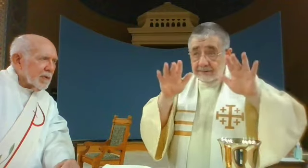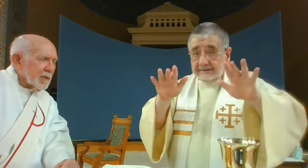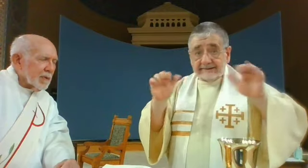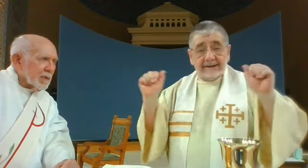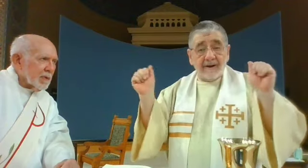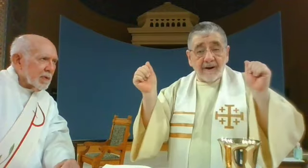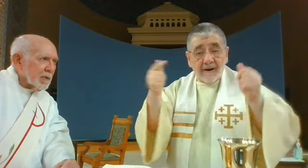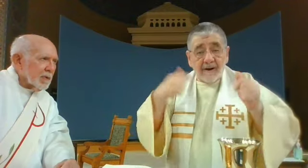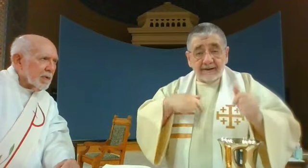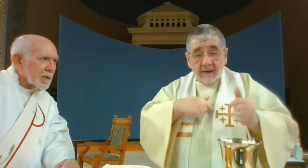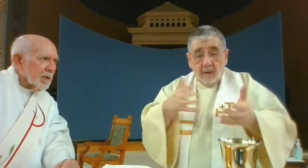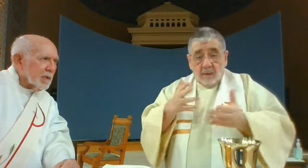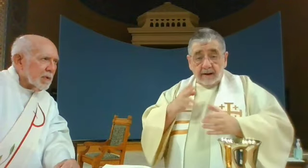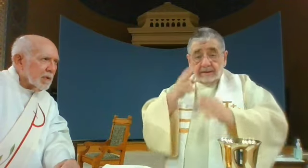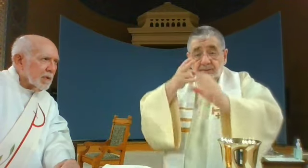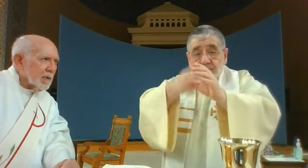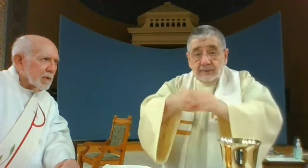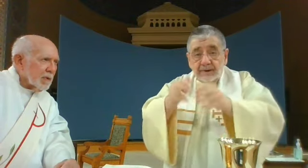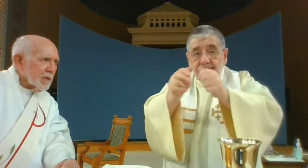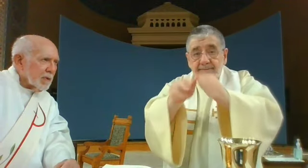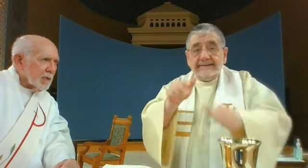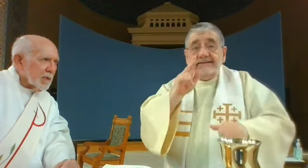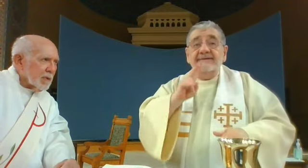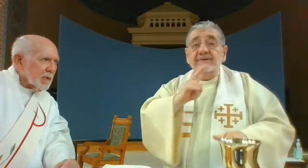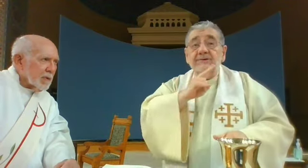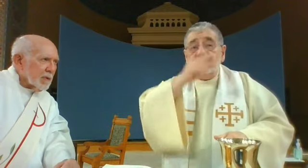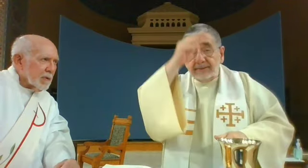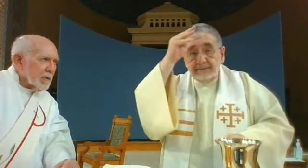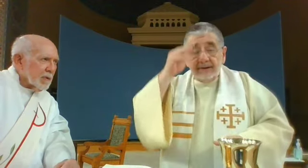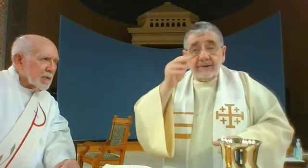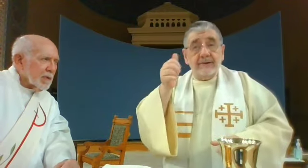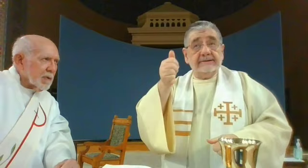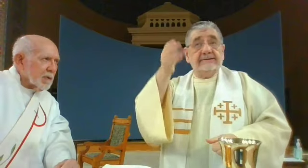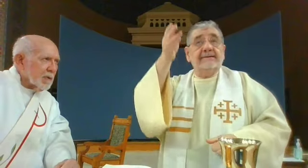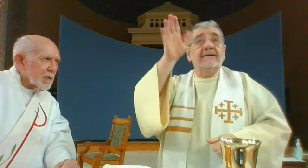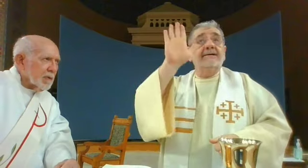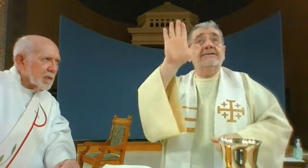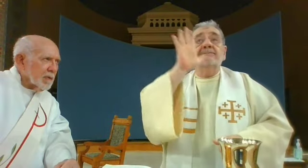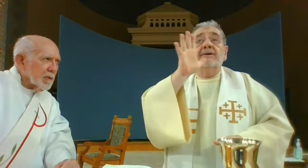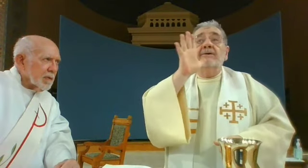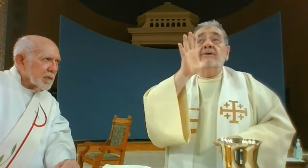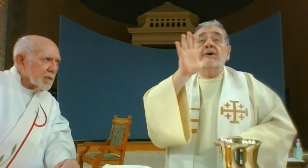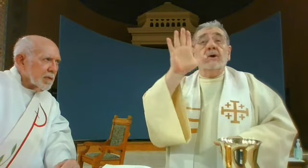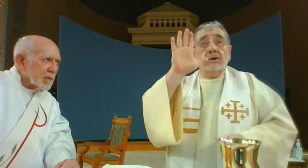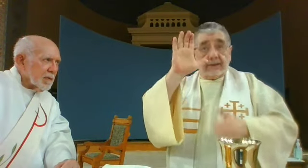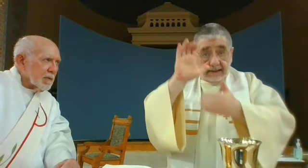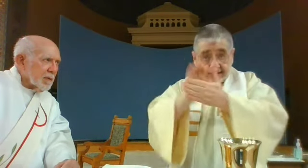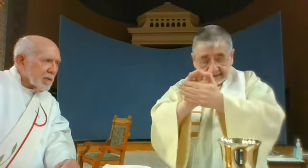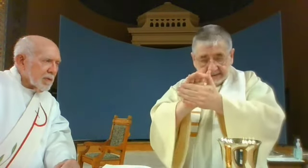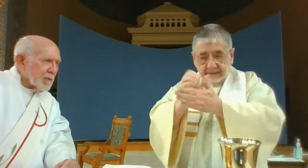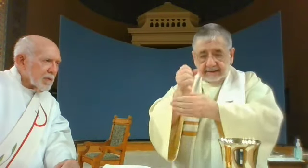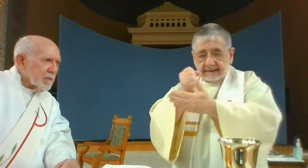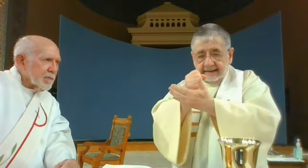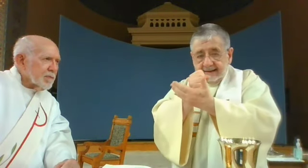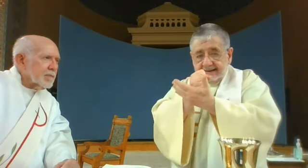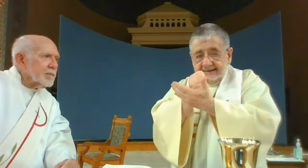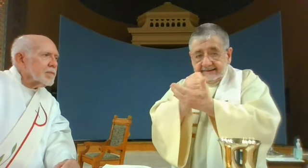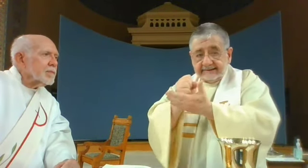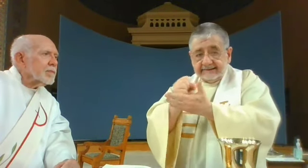Have mercy on us all, we pray, that with the Blessed Virgin Mary, with Joseph, her spouse,